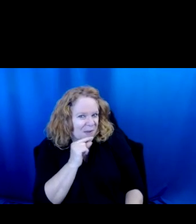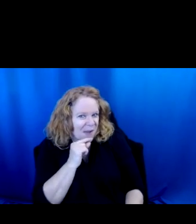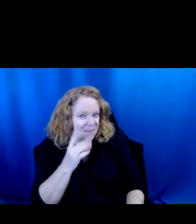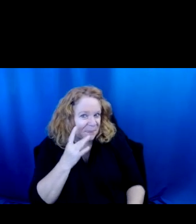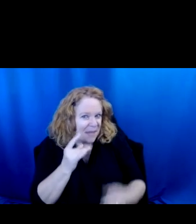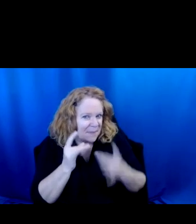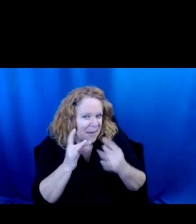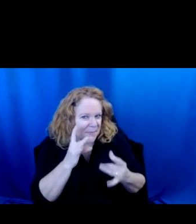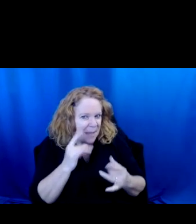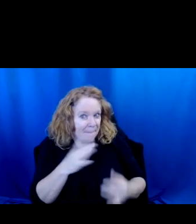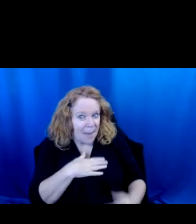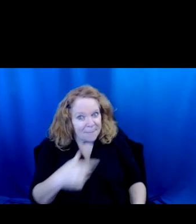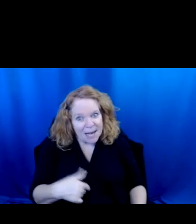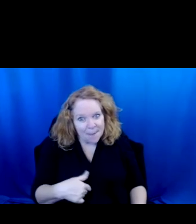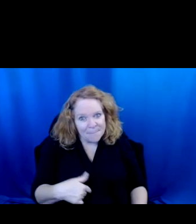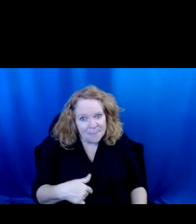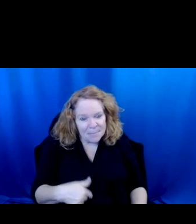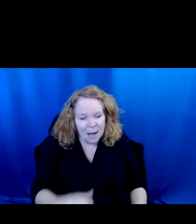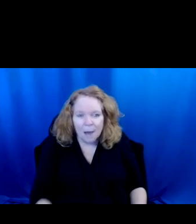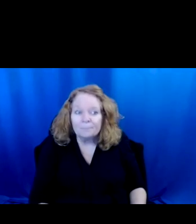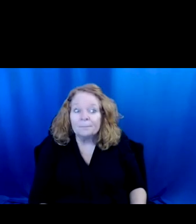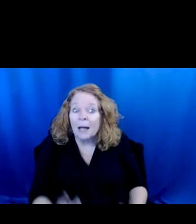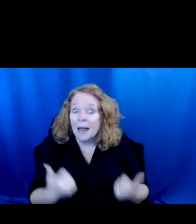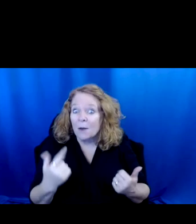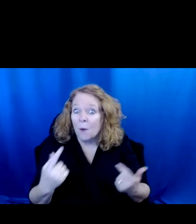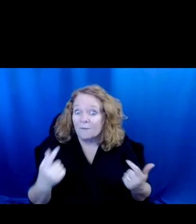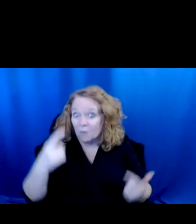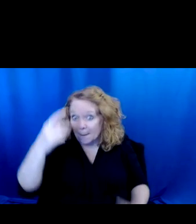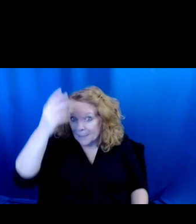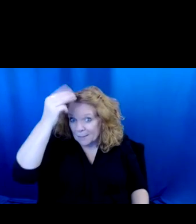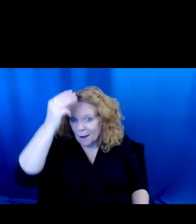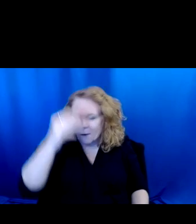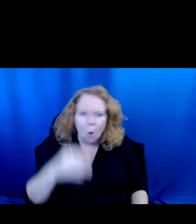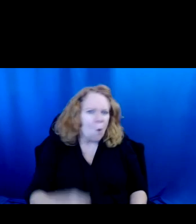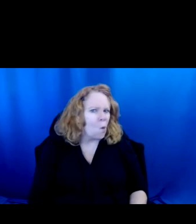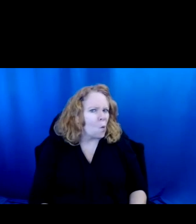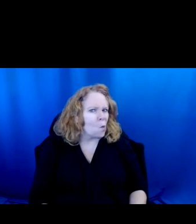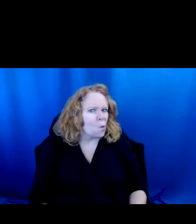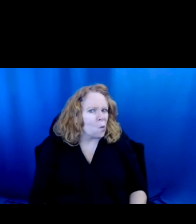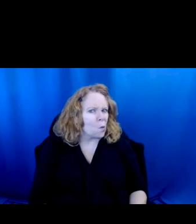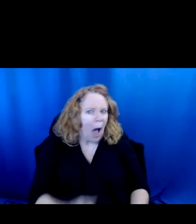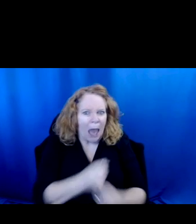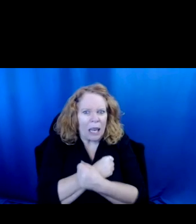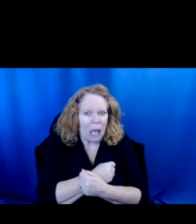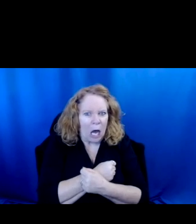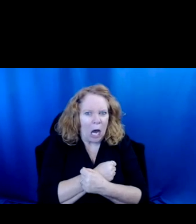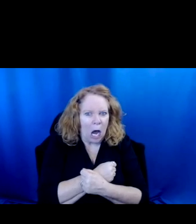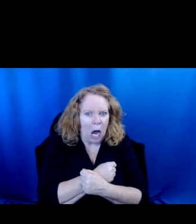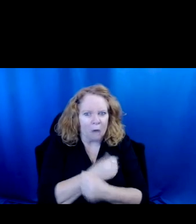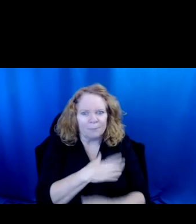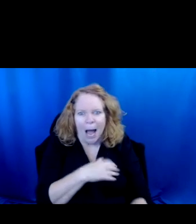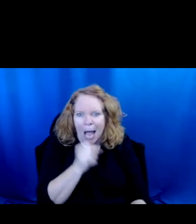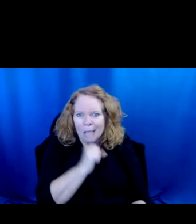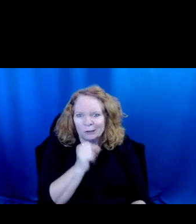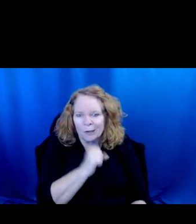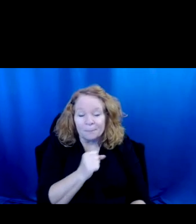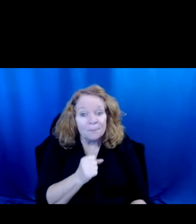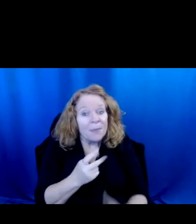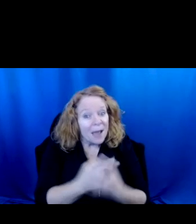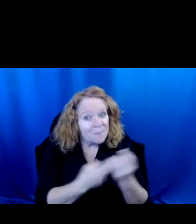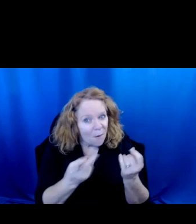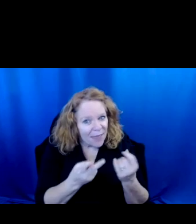chum, chum, chum. And one for big Marvin. Oh, Grinny Grin Grin, I love my ice cream. So they've both got their own ice cream